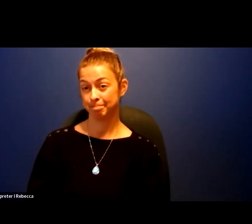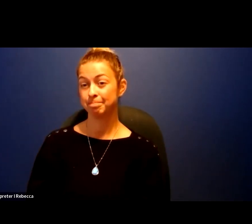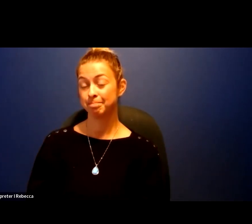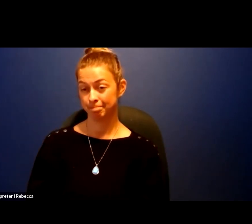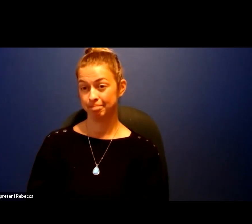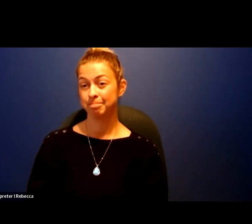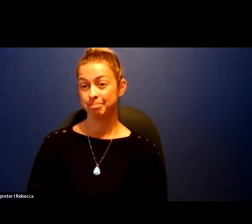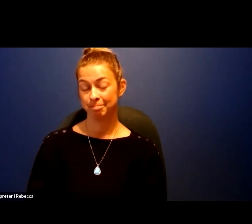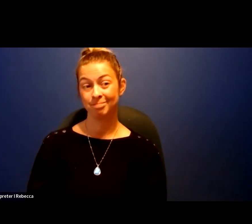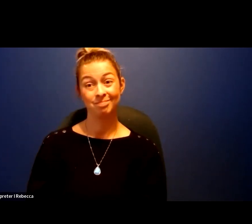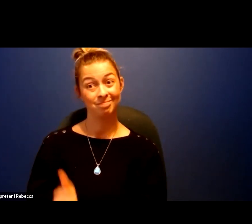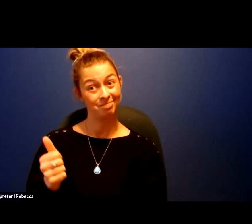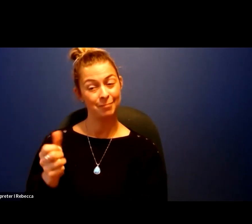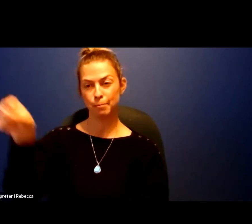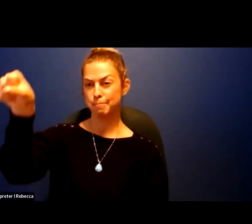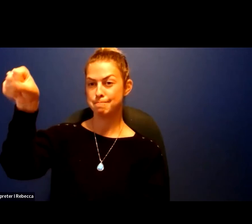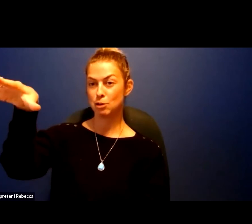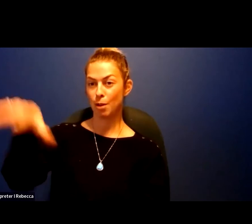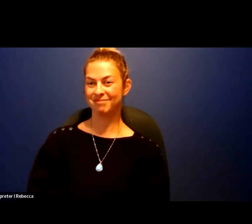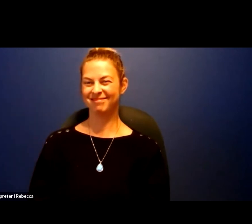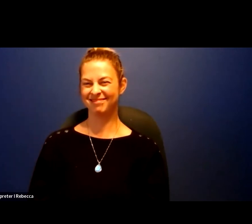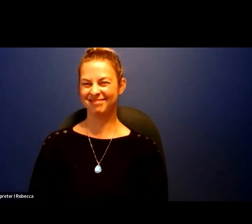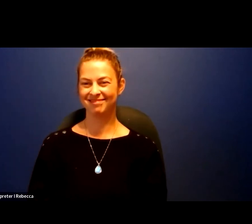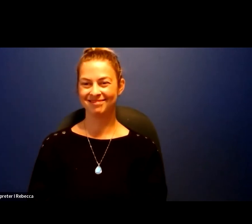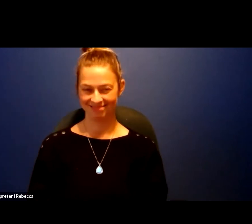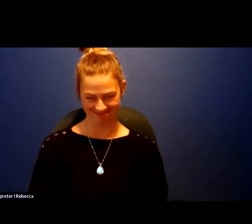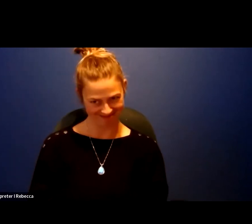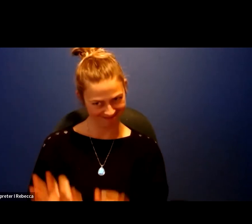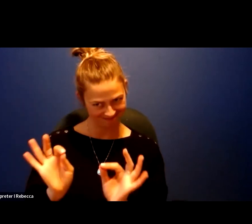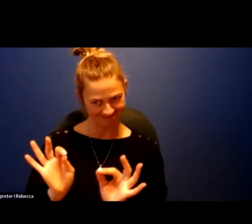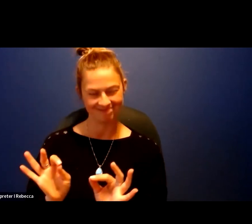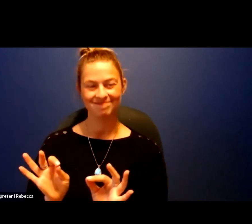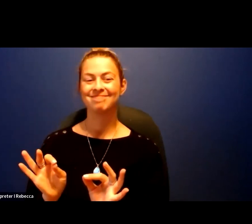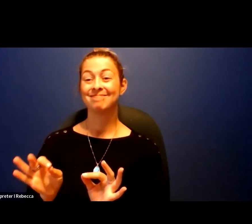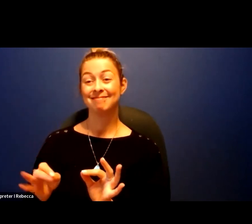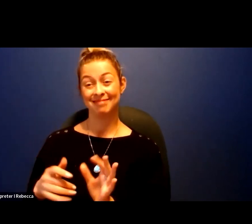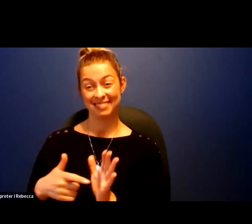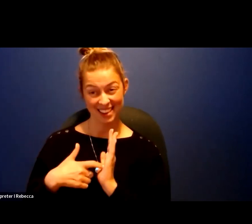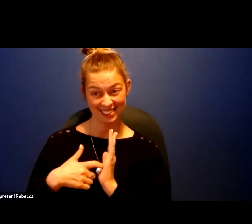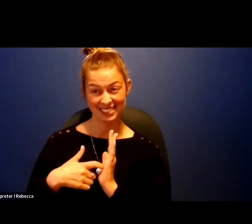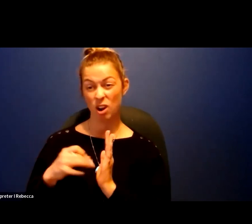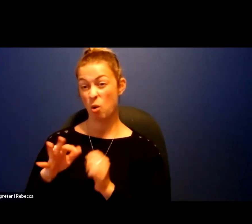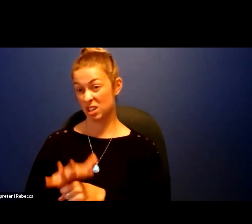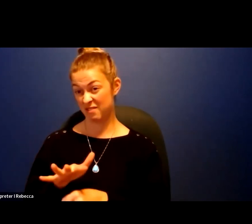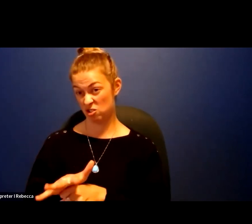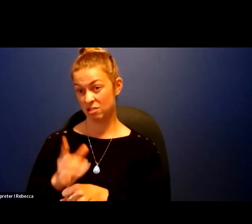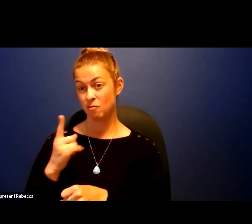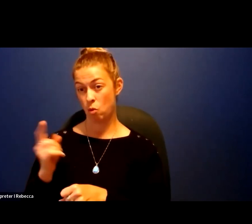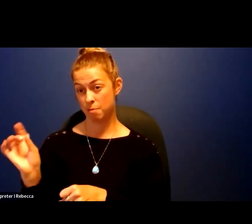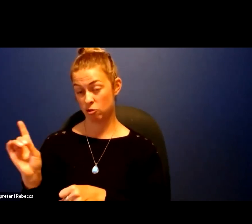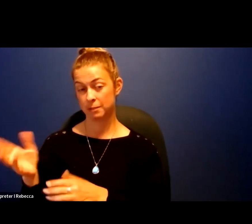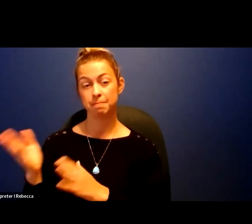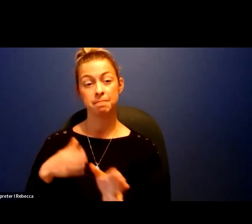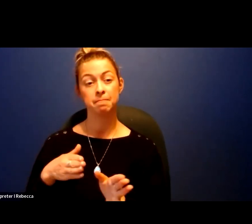Intellectual freedom. All right, mic drop. There we go. All right, so we've got intellectual freedom, necessary or sufficient for democracy. Okay, Dr.